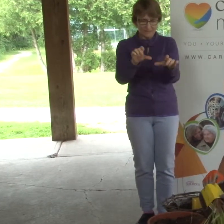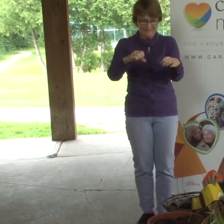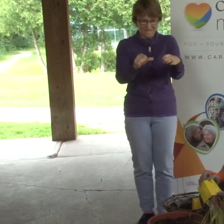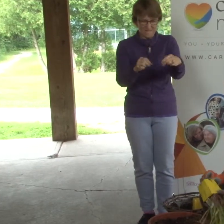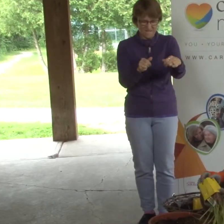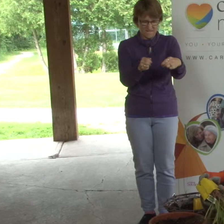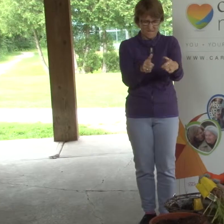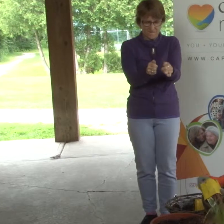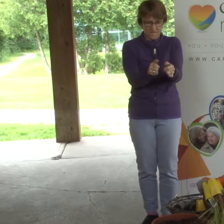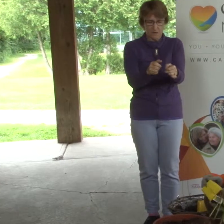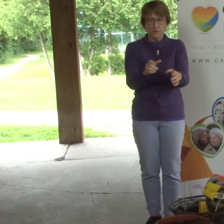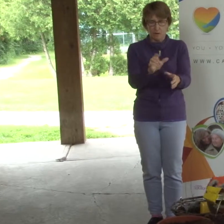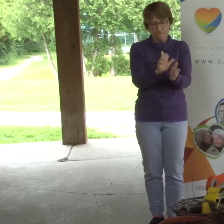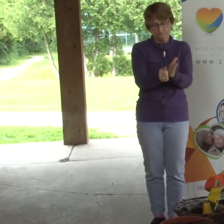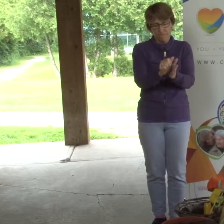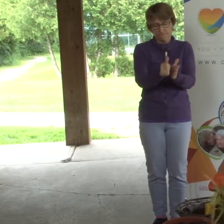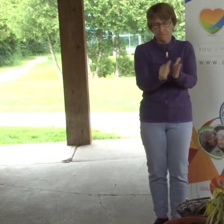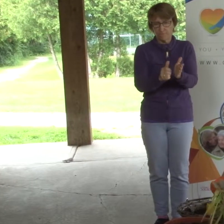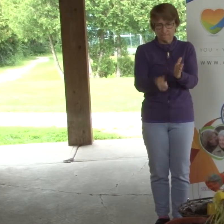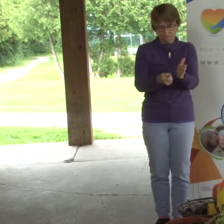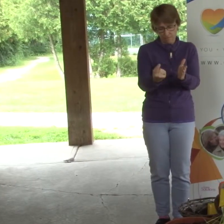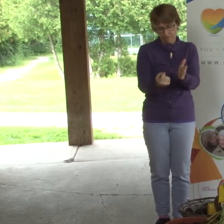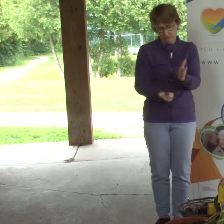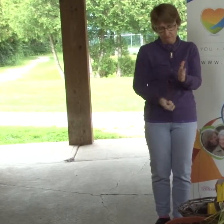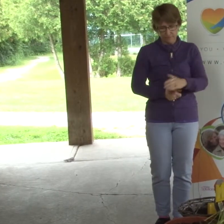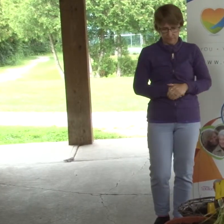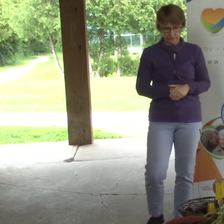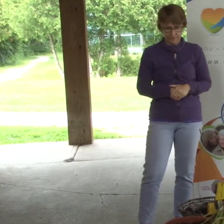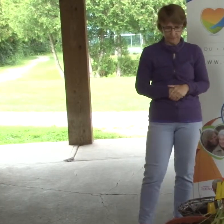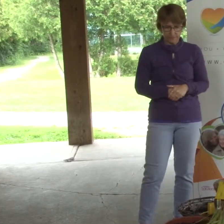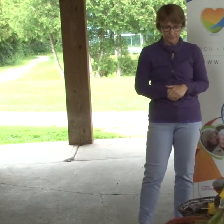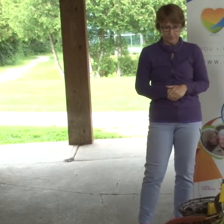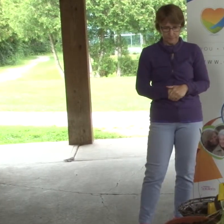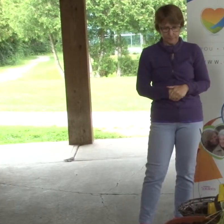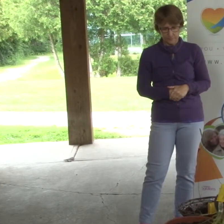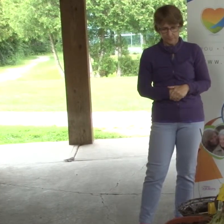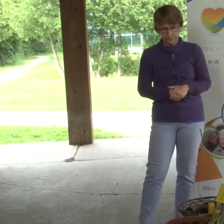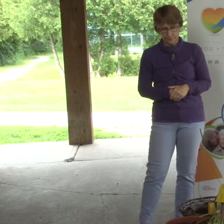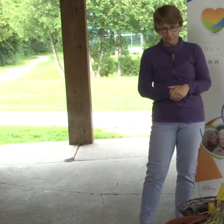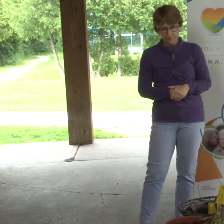do is we're going to pull those roots off, because by pulling them away,